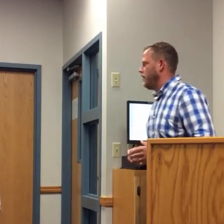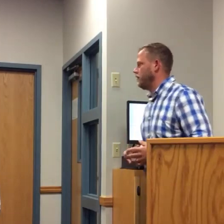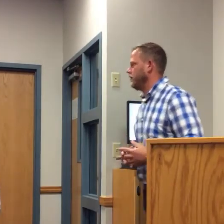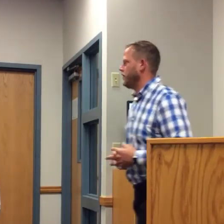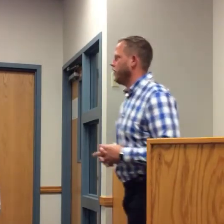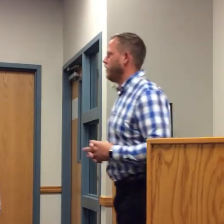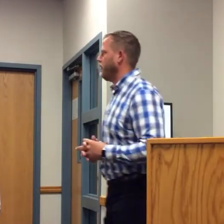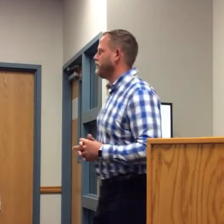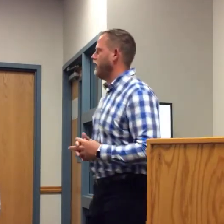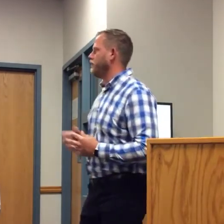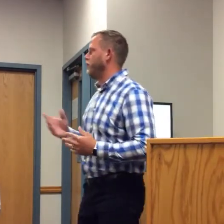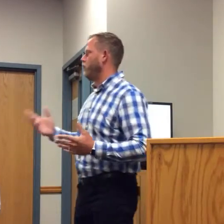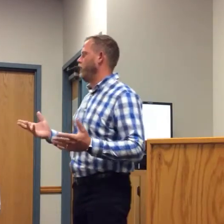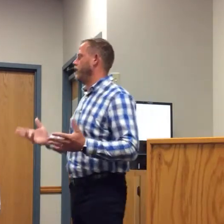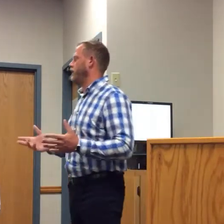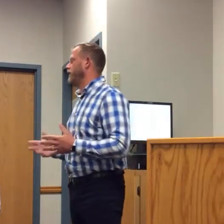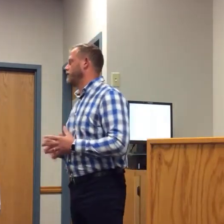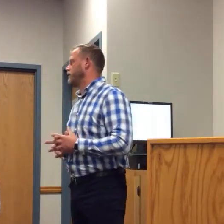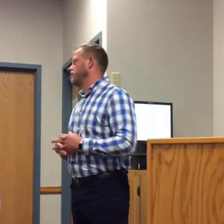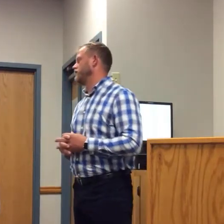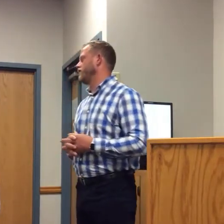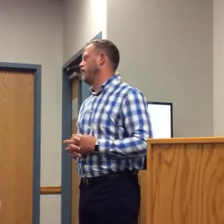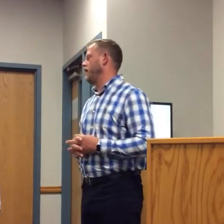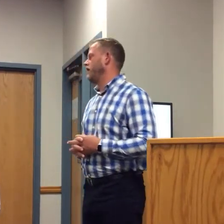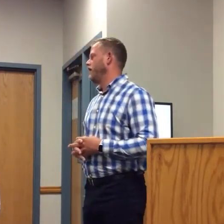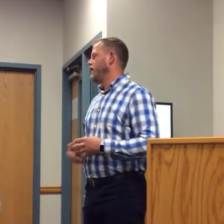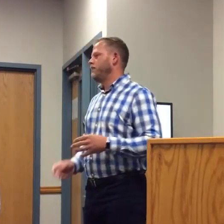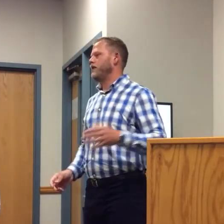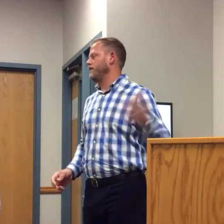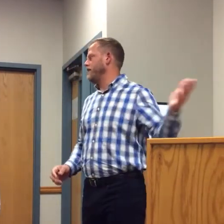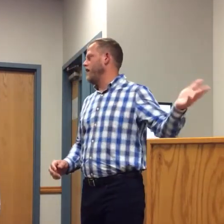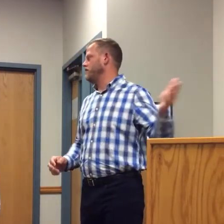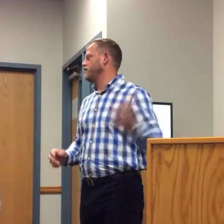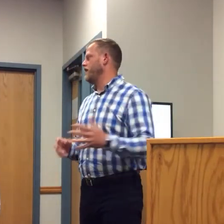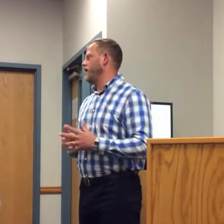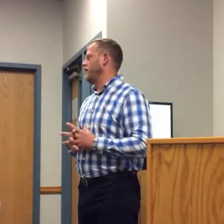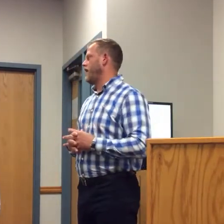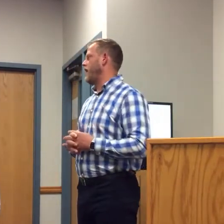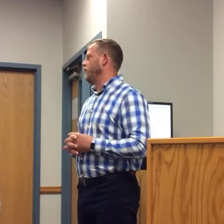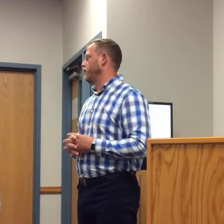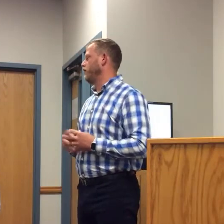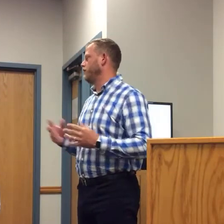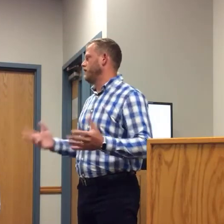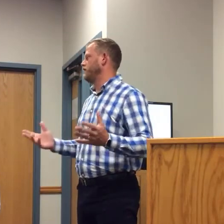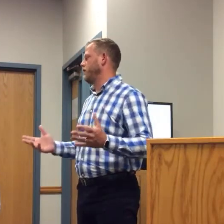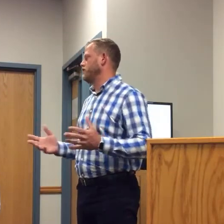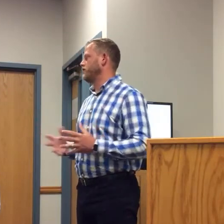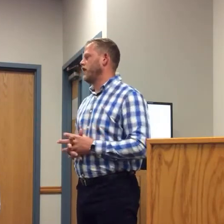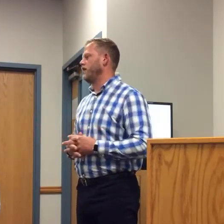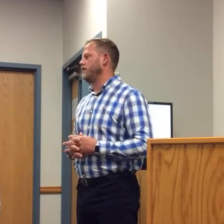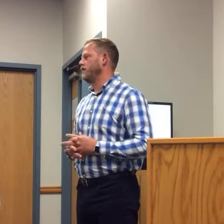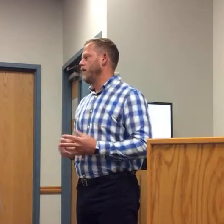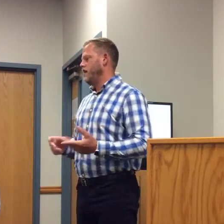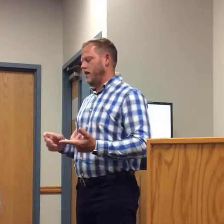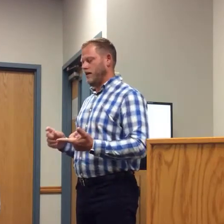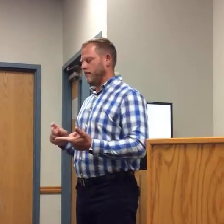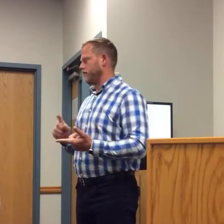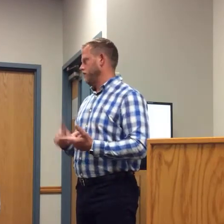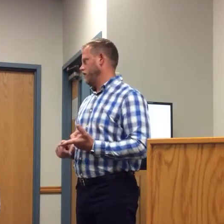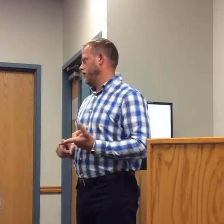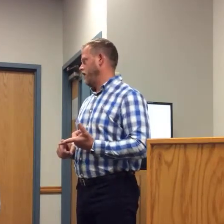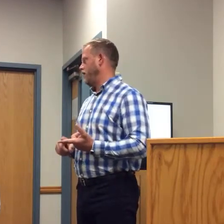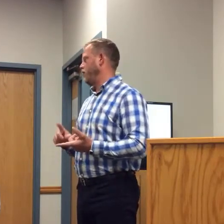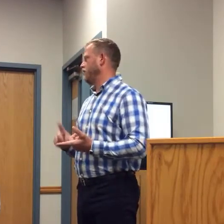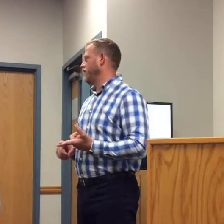is later on in my slides, but one of the things our coaches have done, because they understand how important participation rate